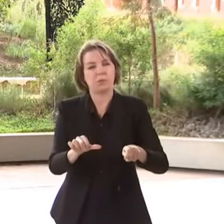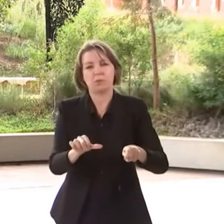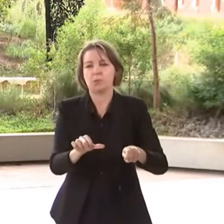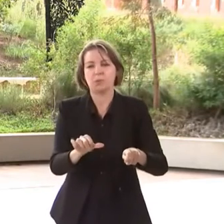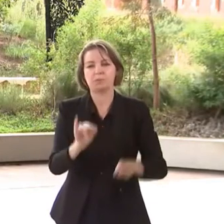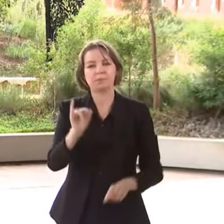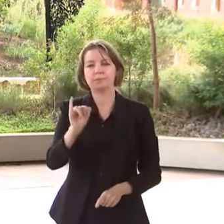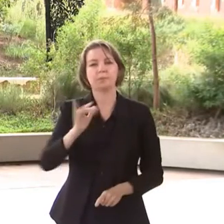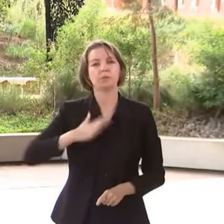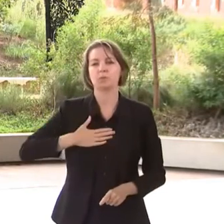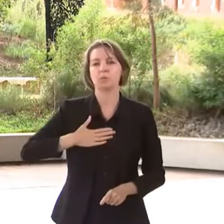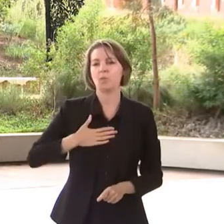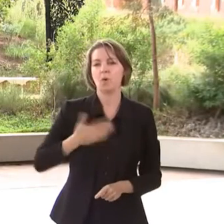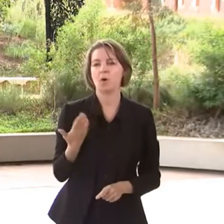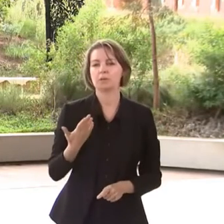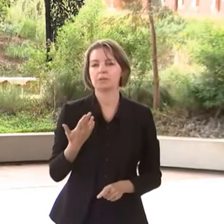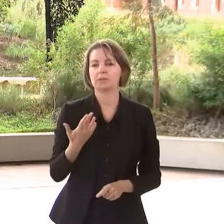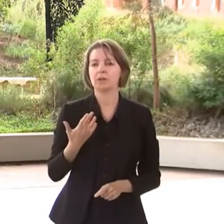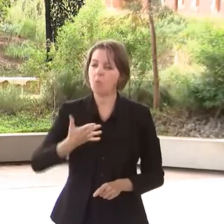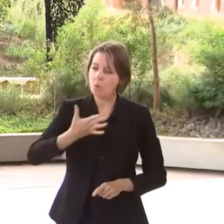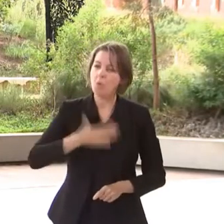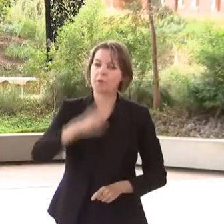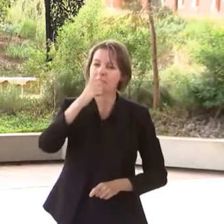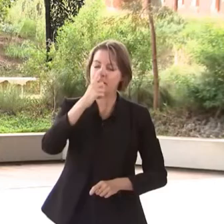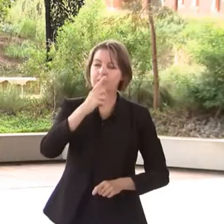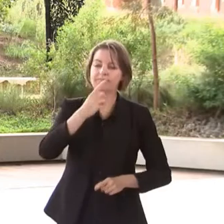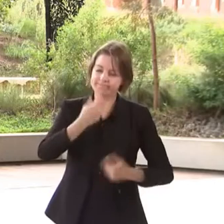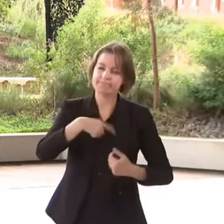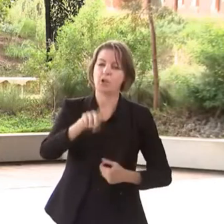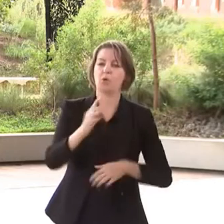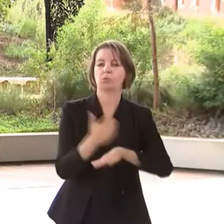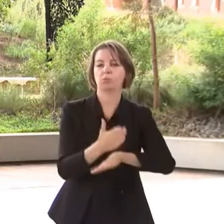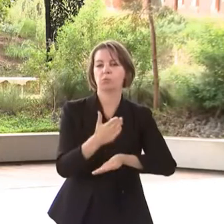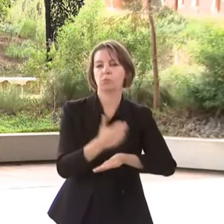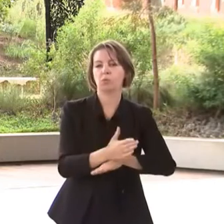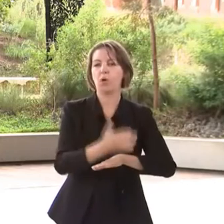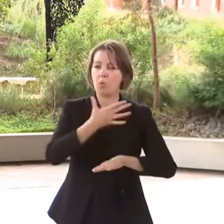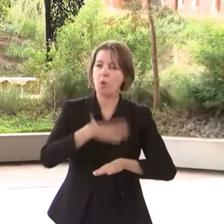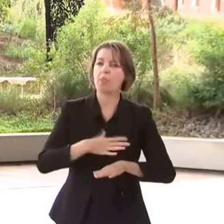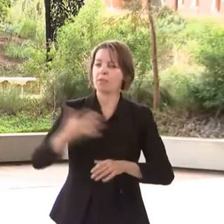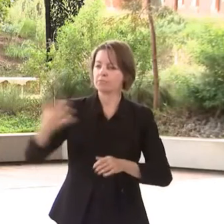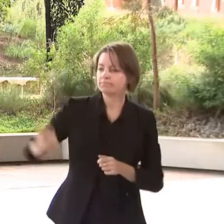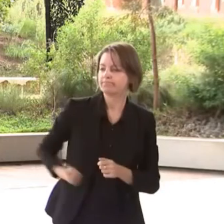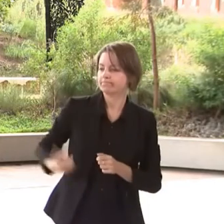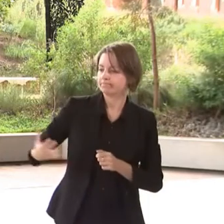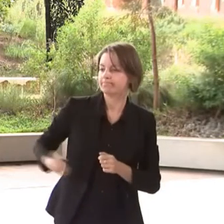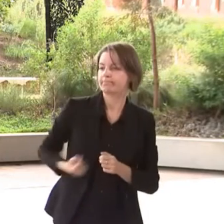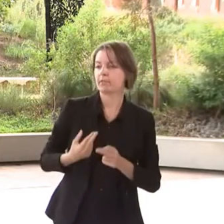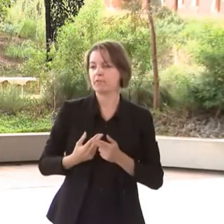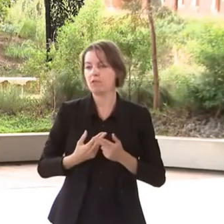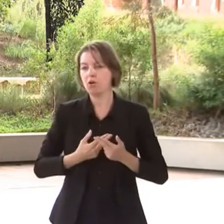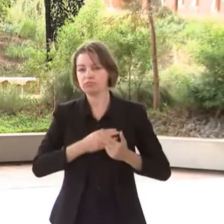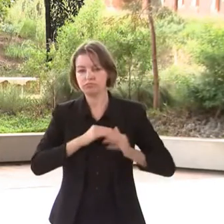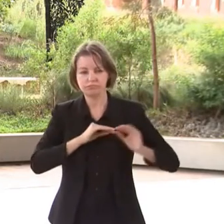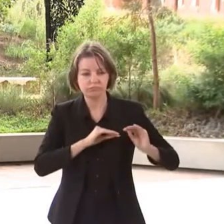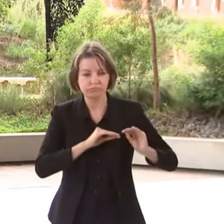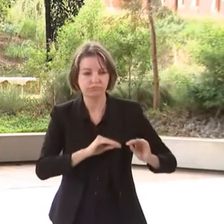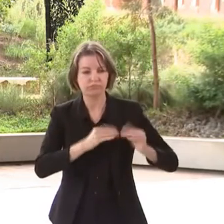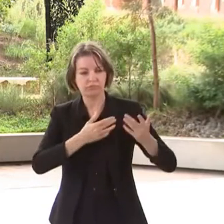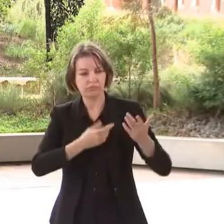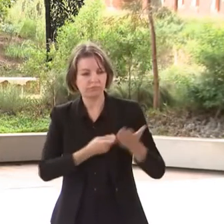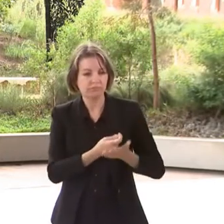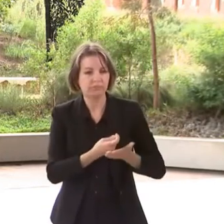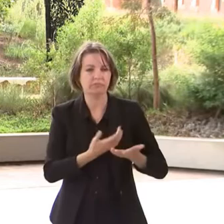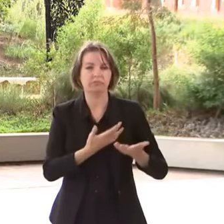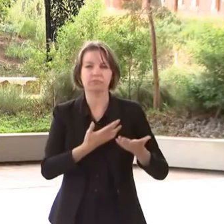family. That's what we've seen. That's what we've seen over the last 2 years. We had to make those decisions. They